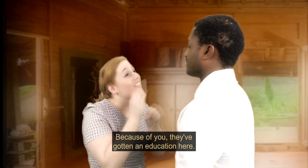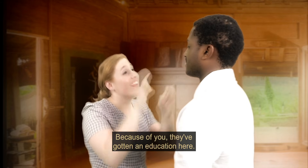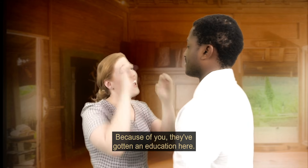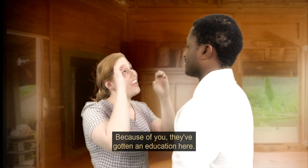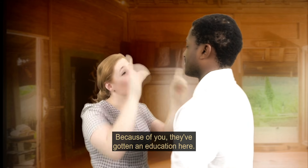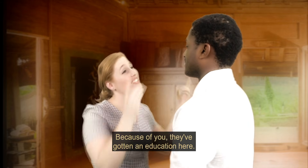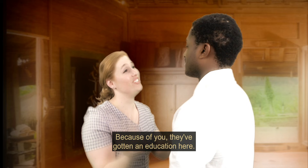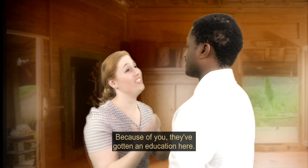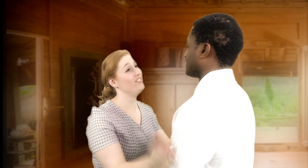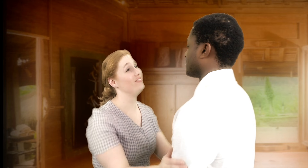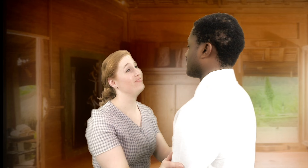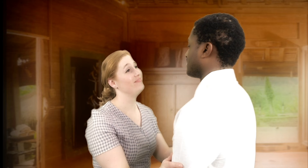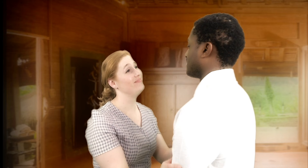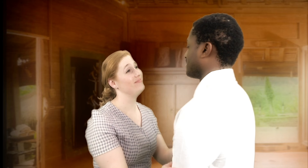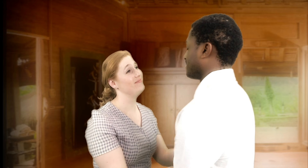an education here.